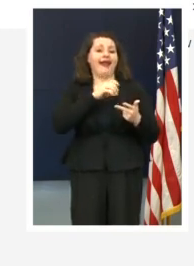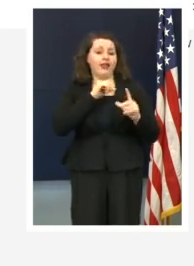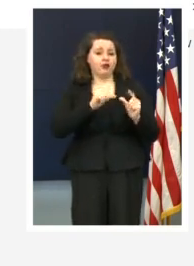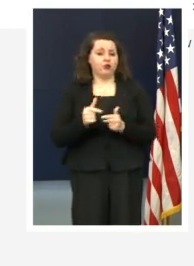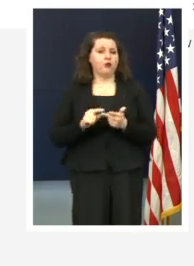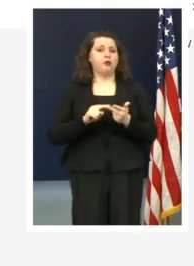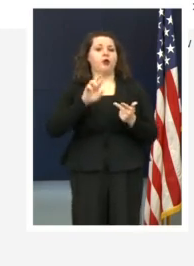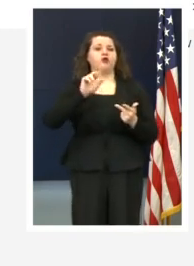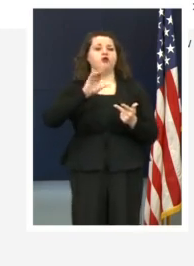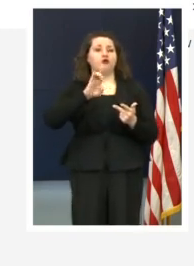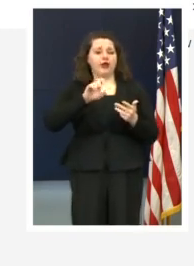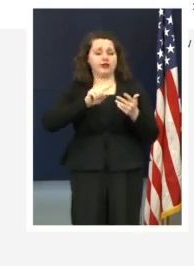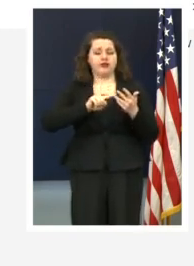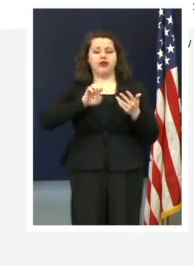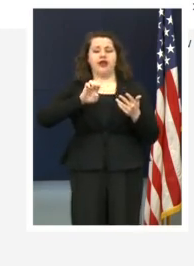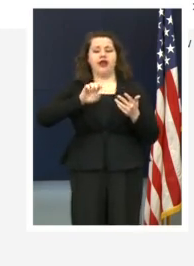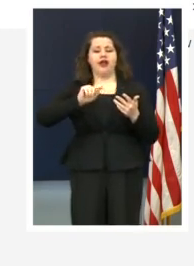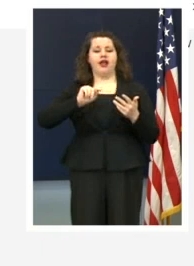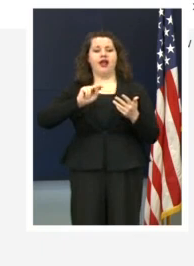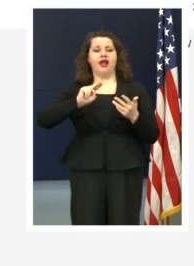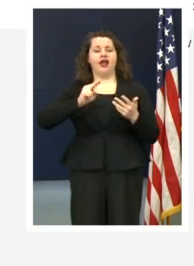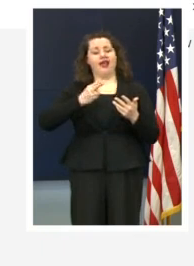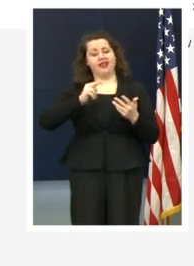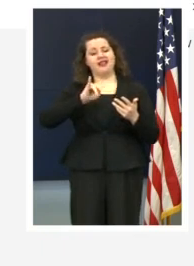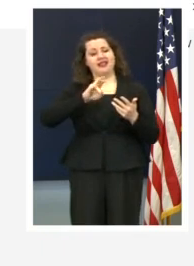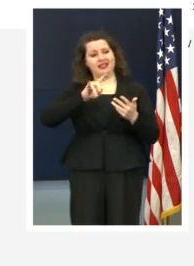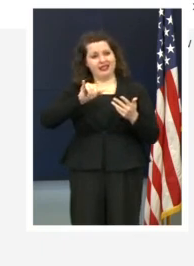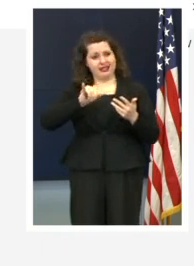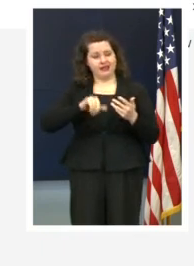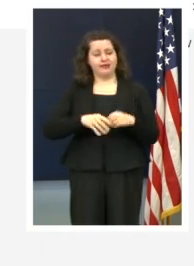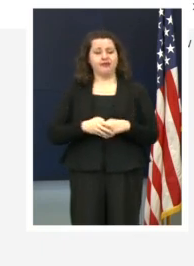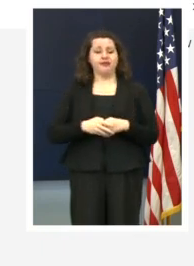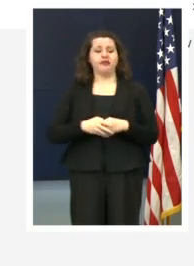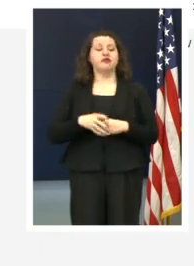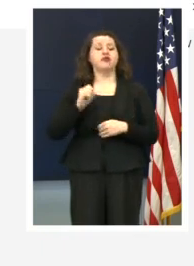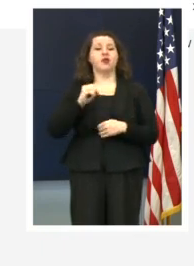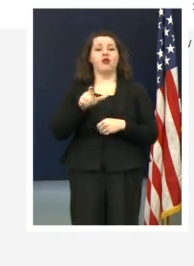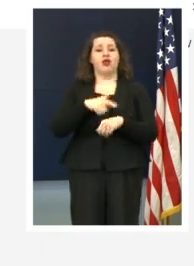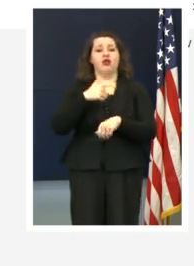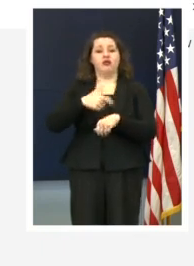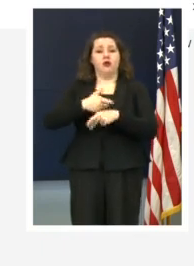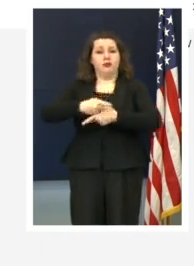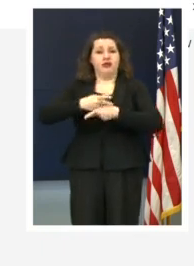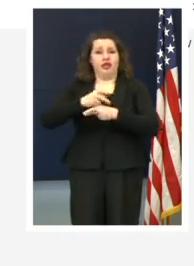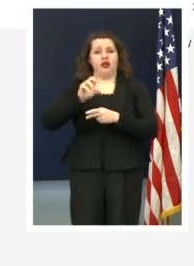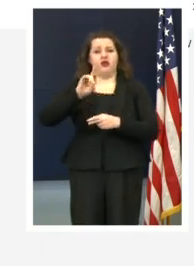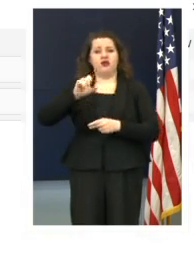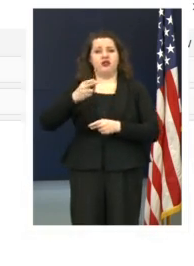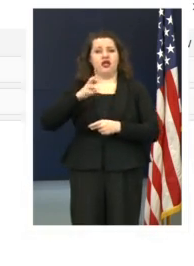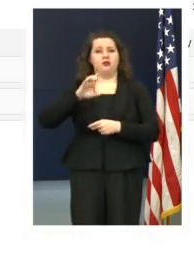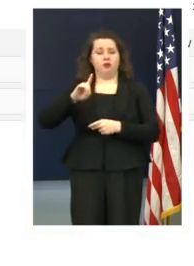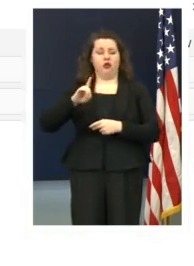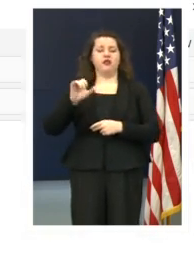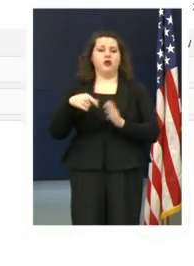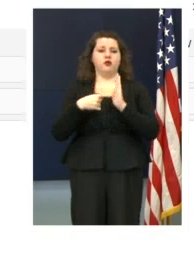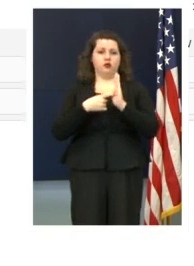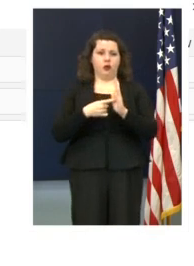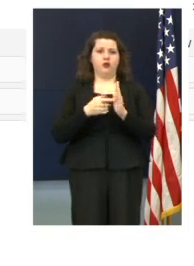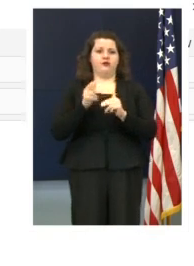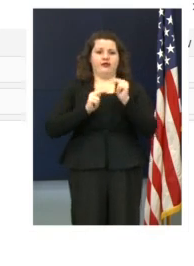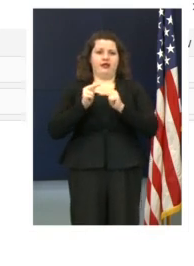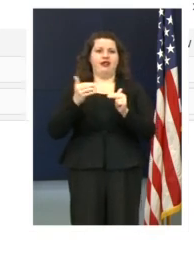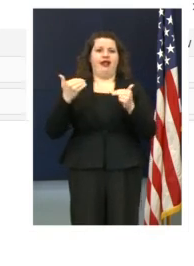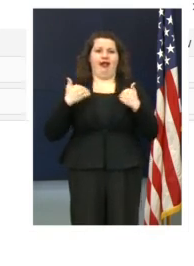ethnicity. The long-term care dashboard identifies the facilities with confirmed COVID-19